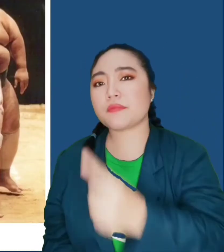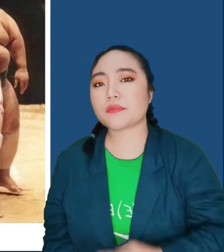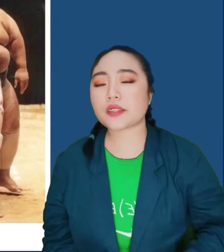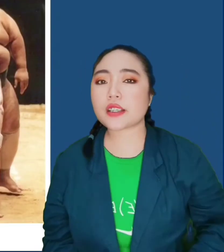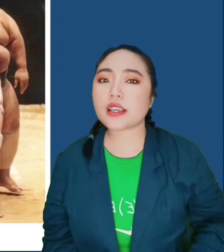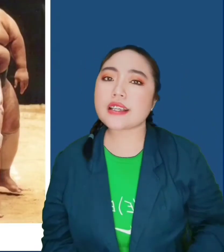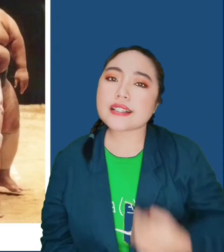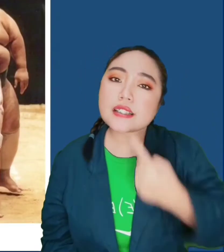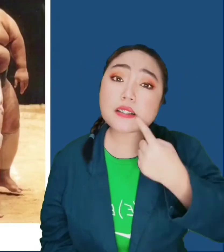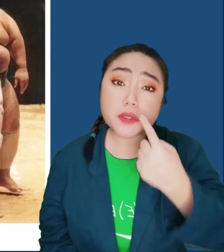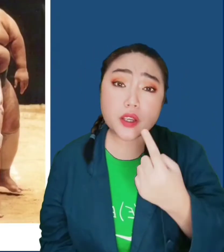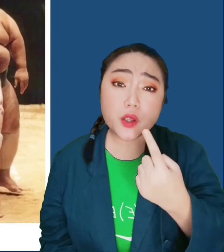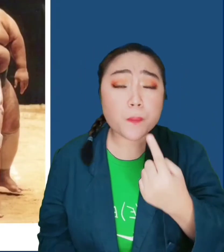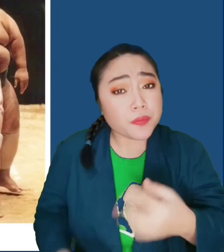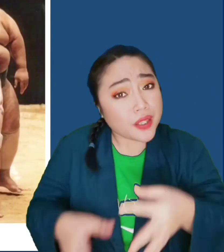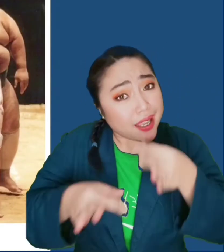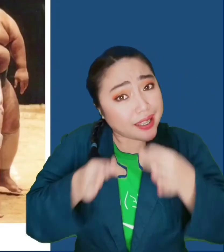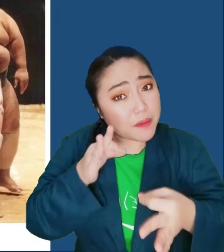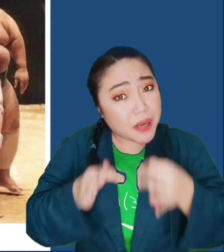correct.